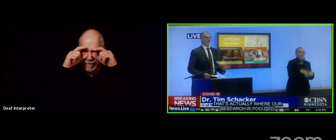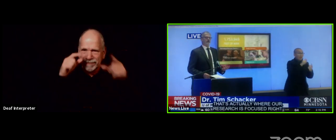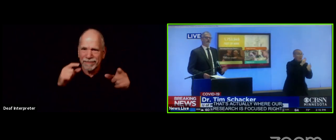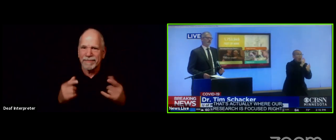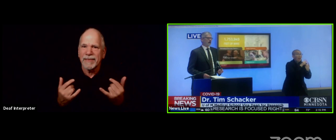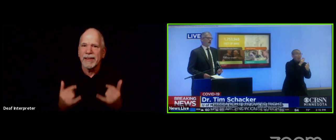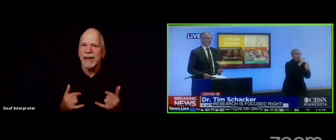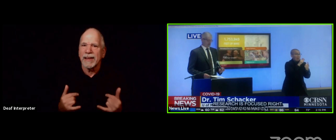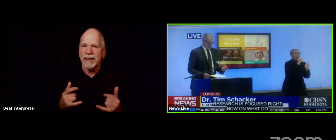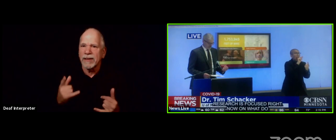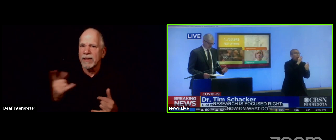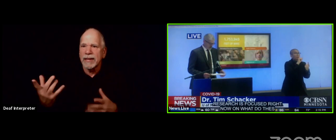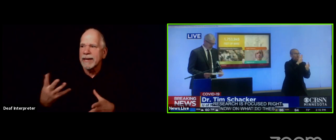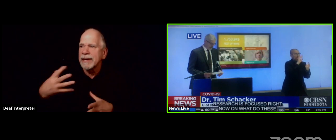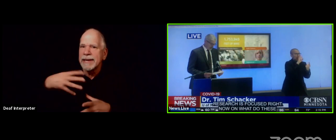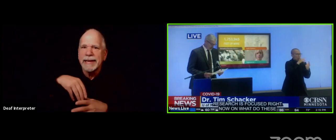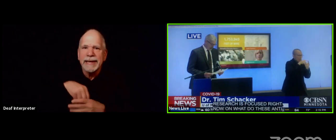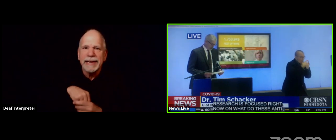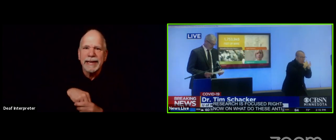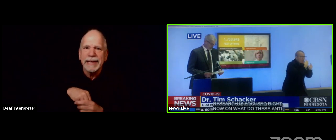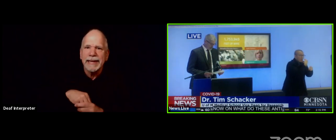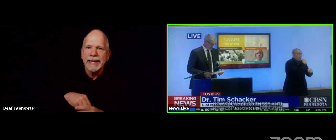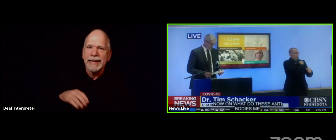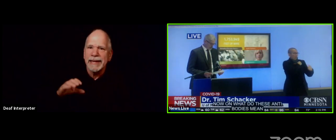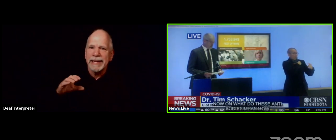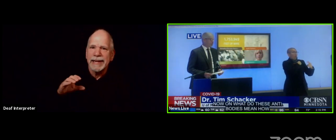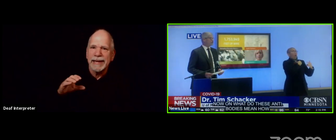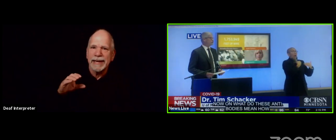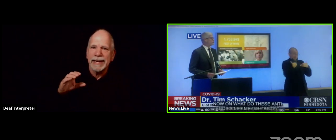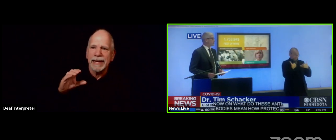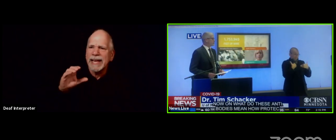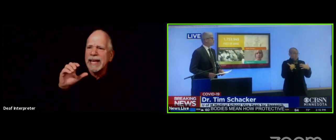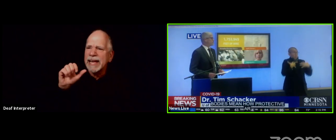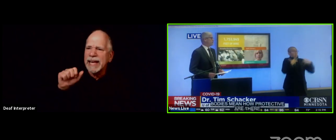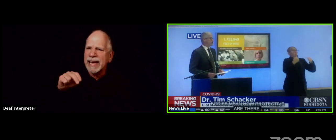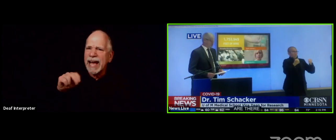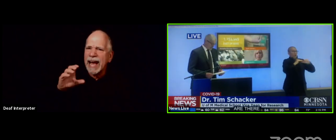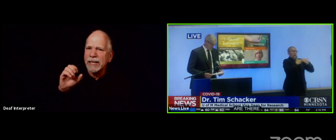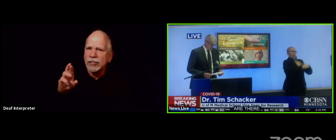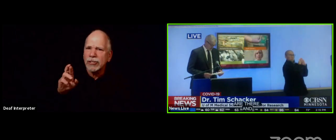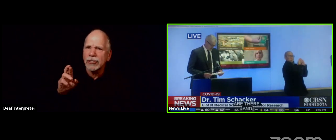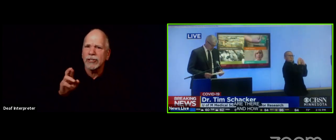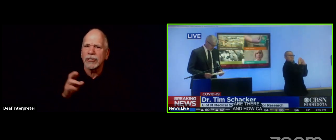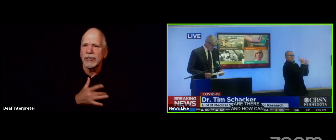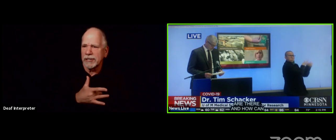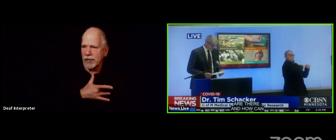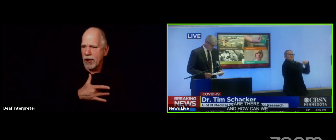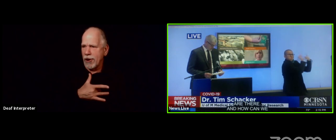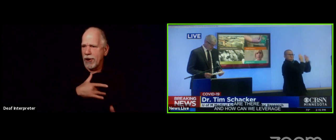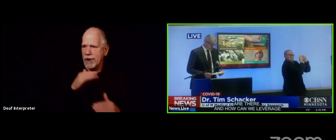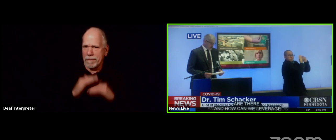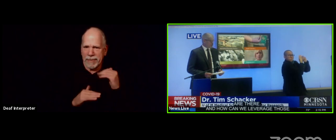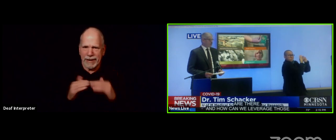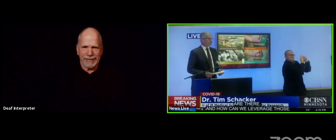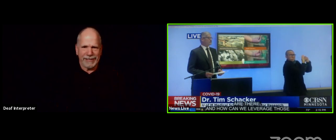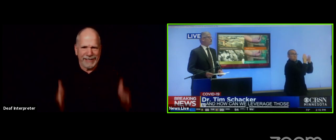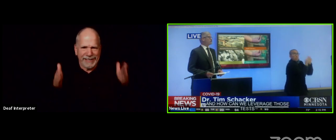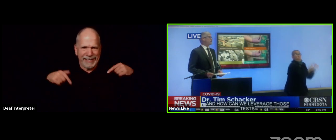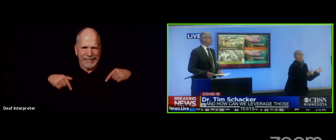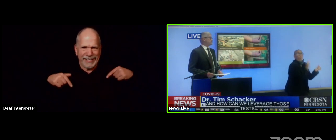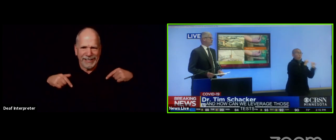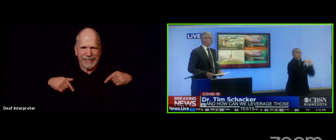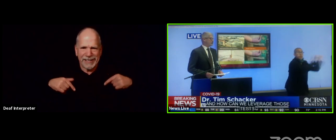are they, and how can we leverage those tests to provide better care. The University